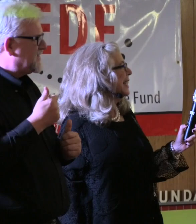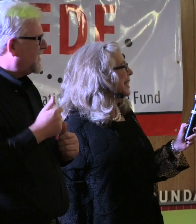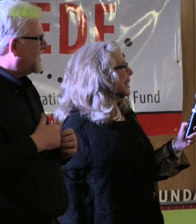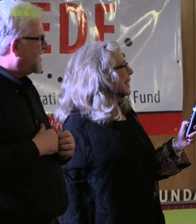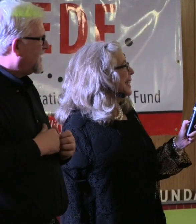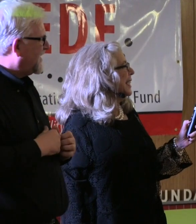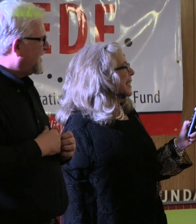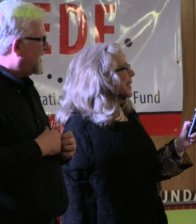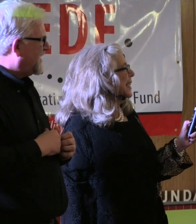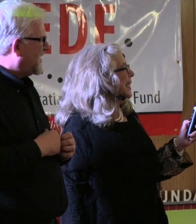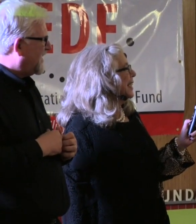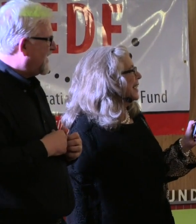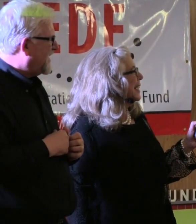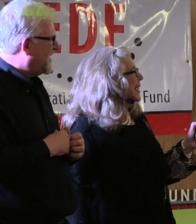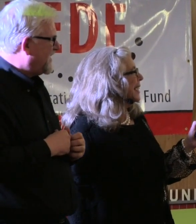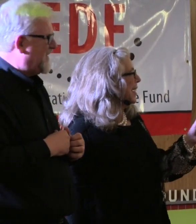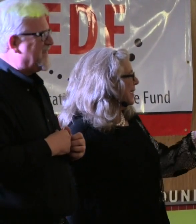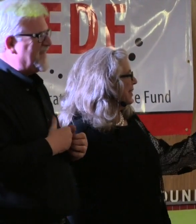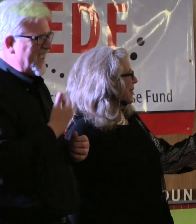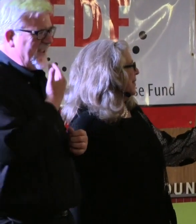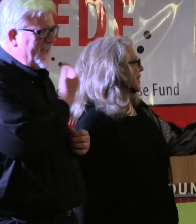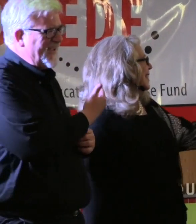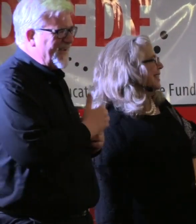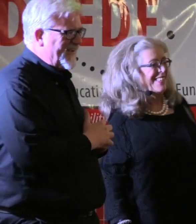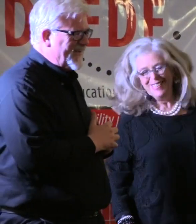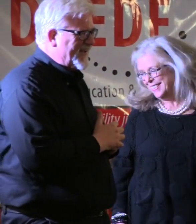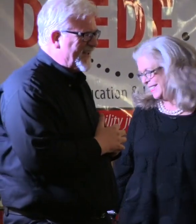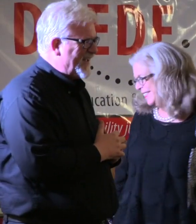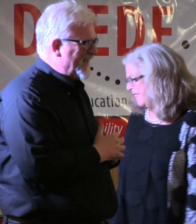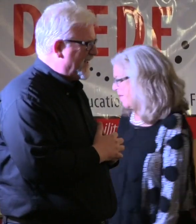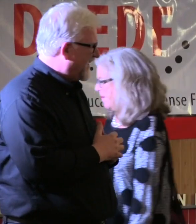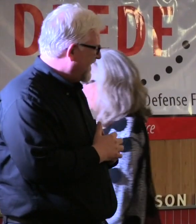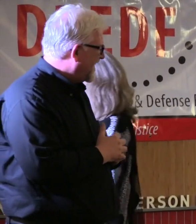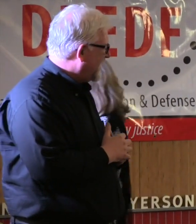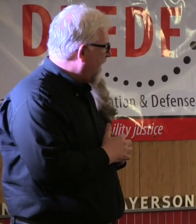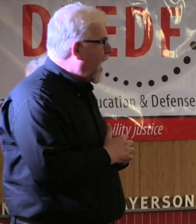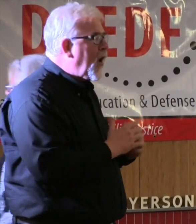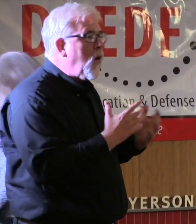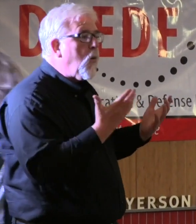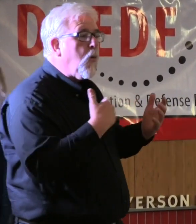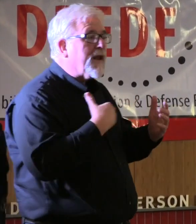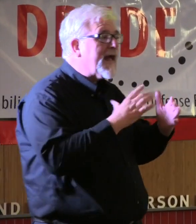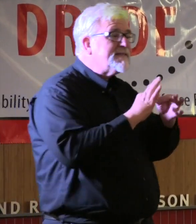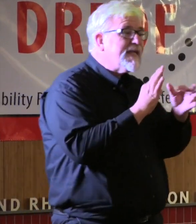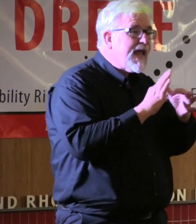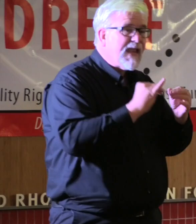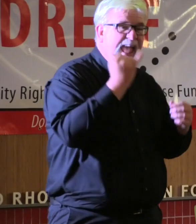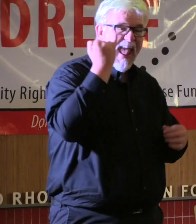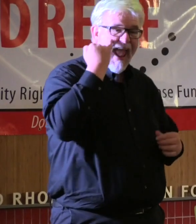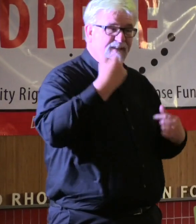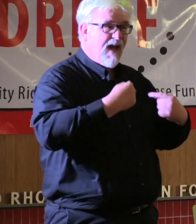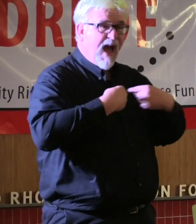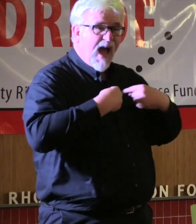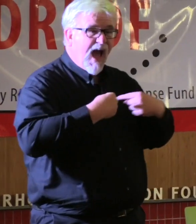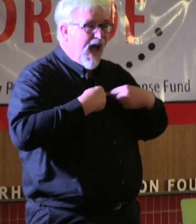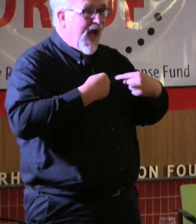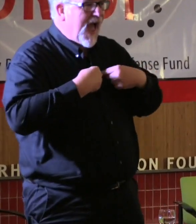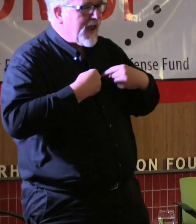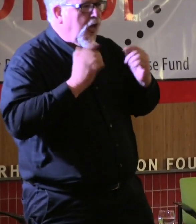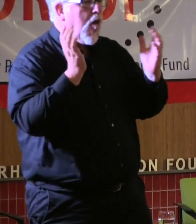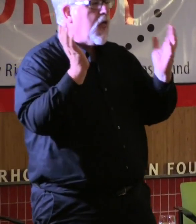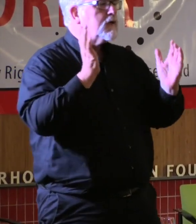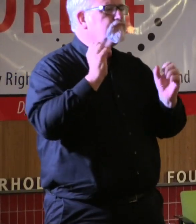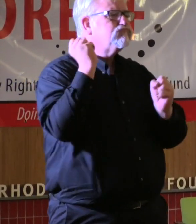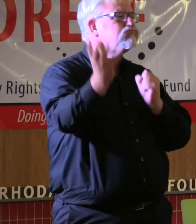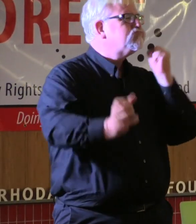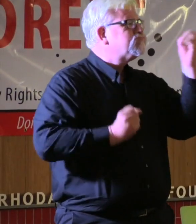So I'll permit the interpreter to sign my speech. What I said was, if I give my talk in